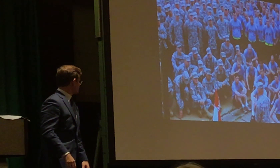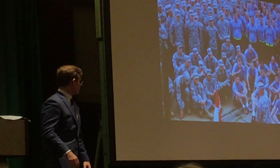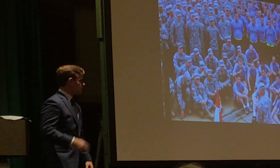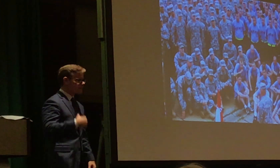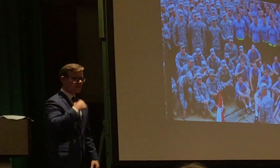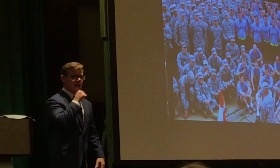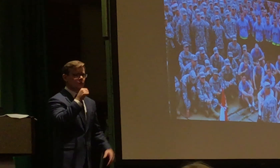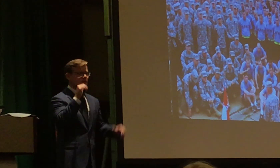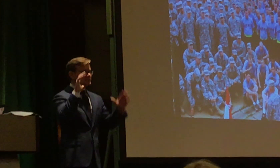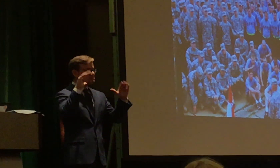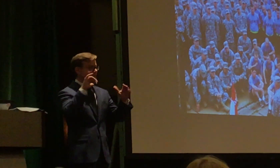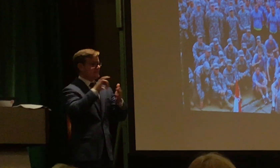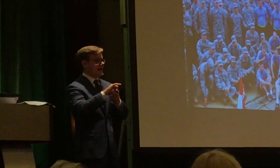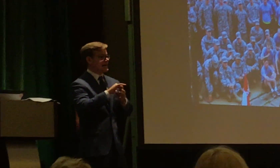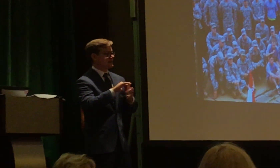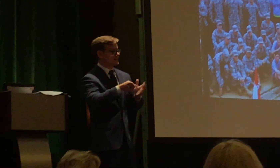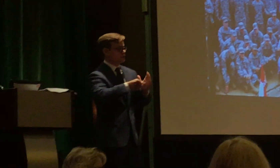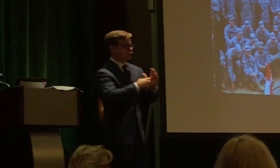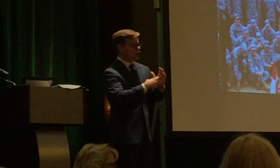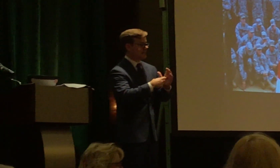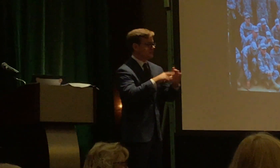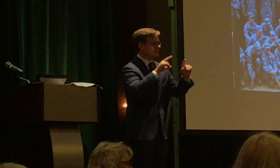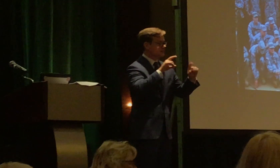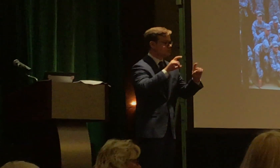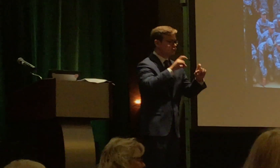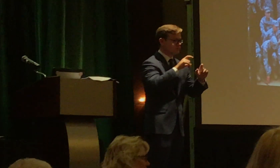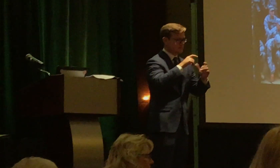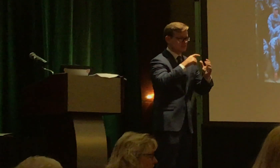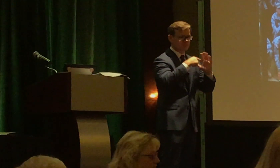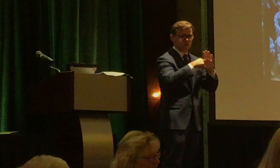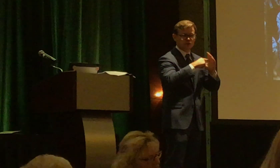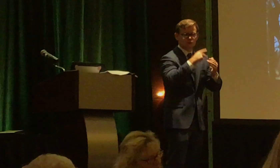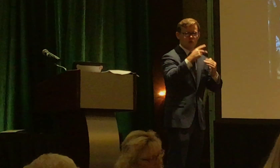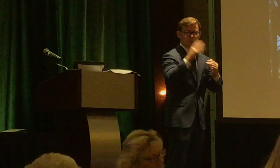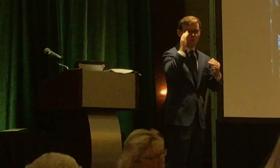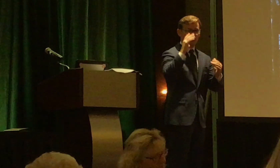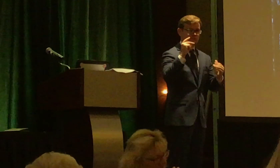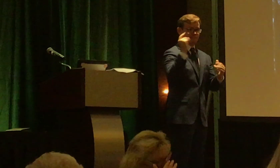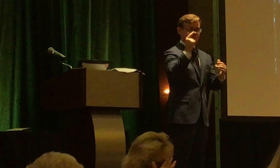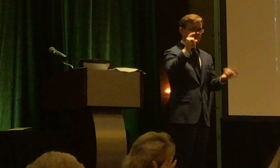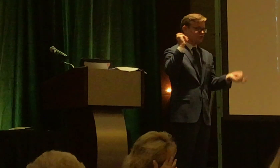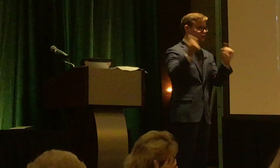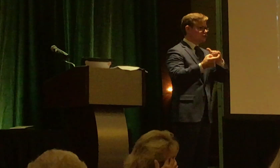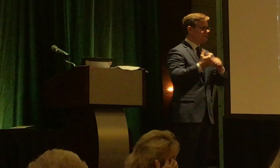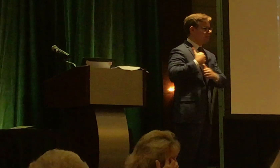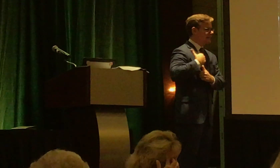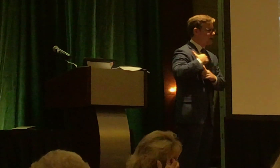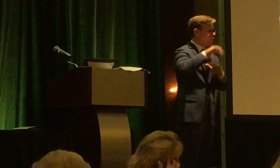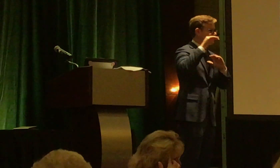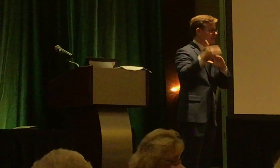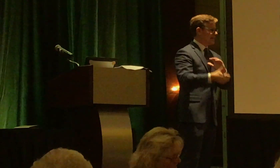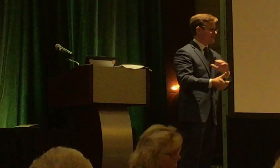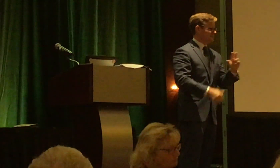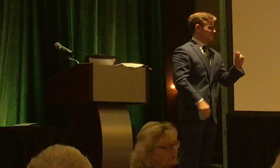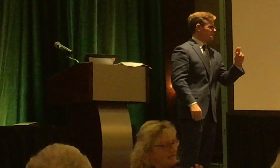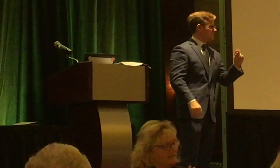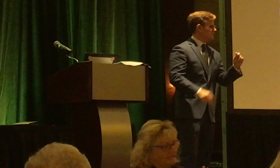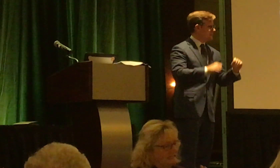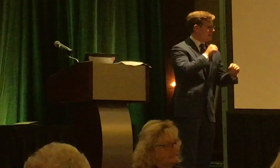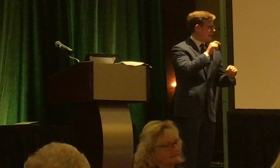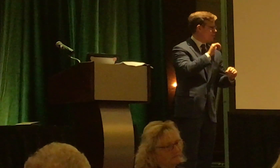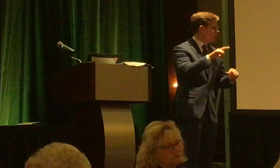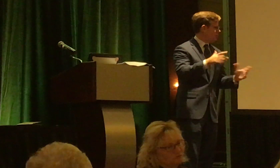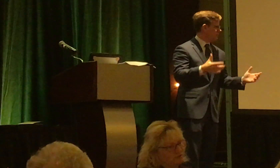to serve our country. And I expect that if we had a